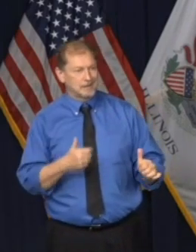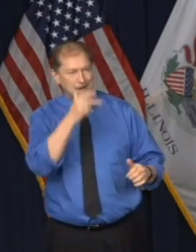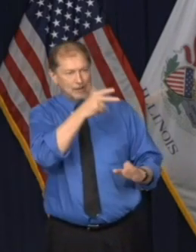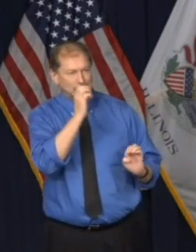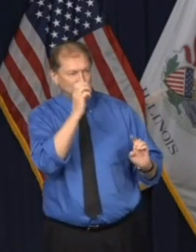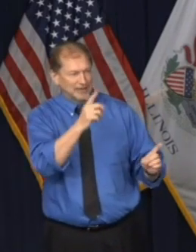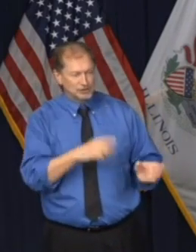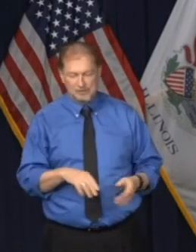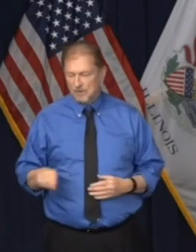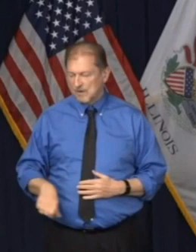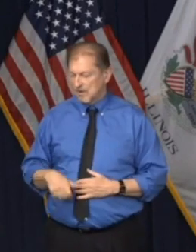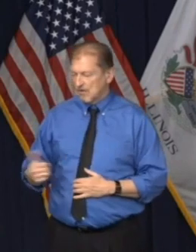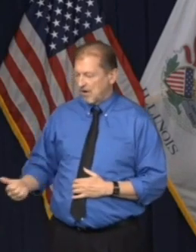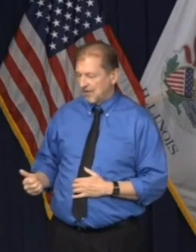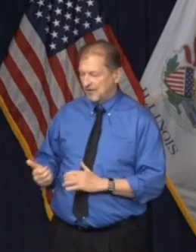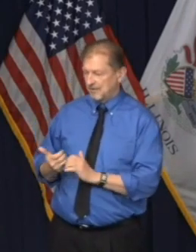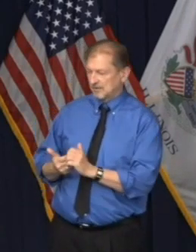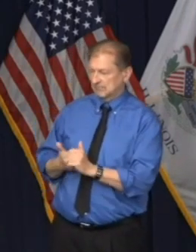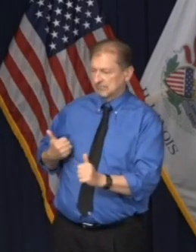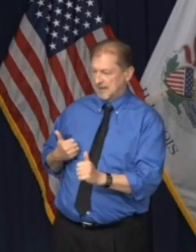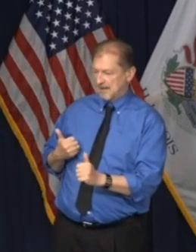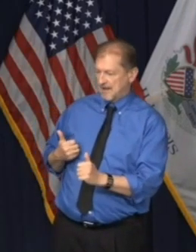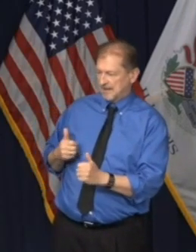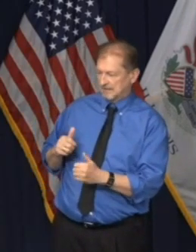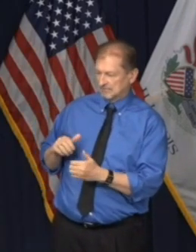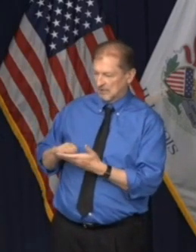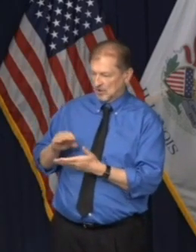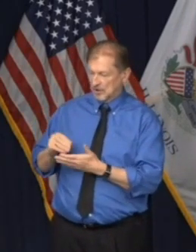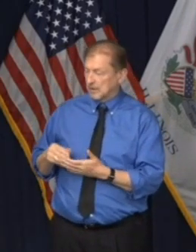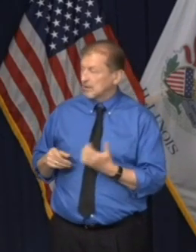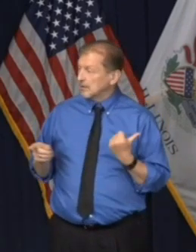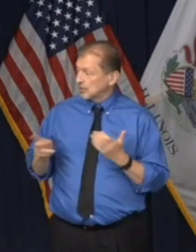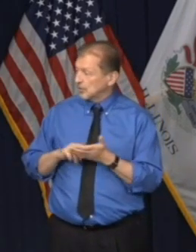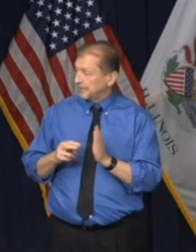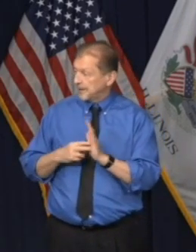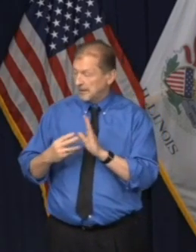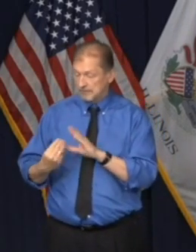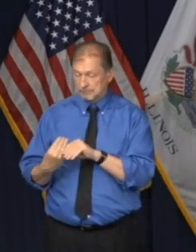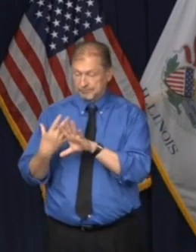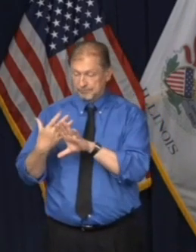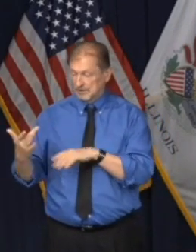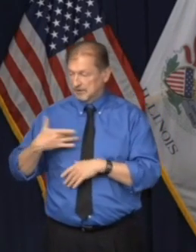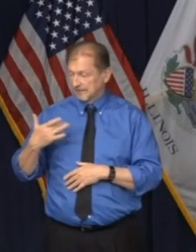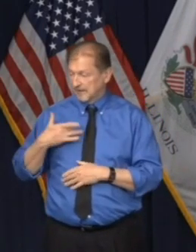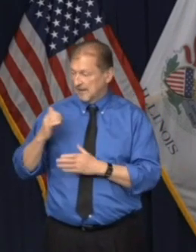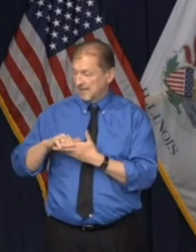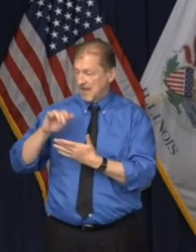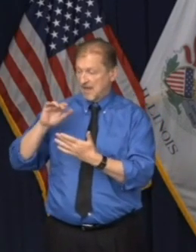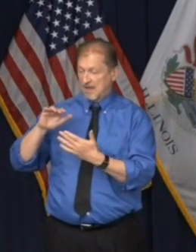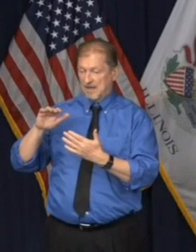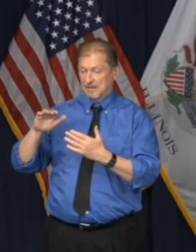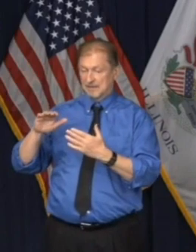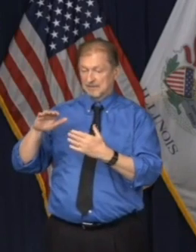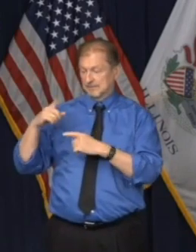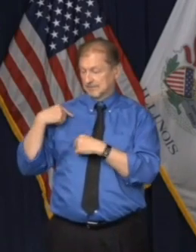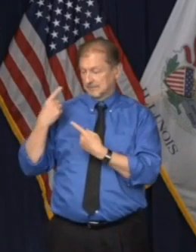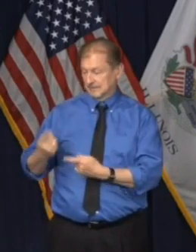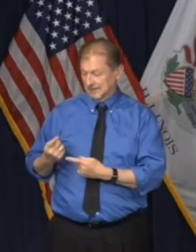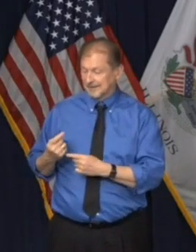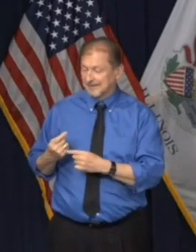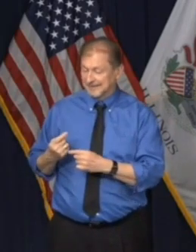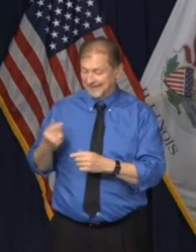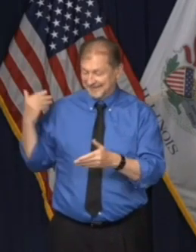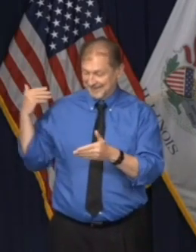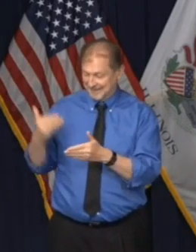I'm not sure what's behind that question. You mean that e-learning might not be the full extent of what you would want for the last part